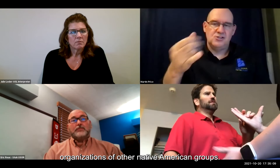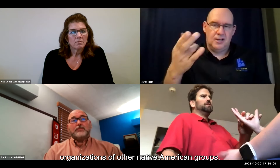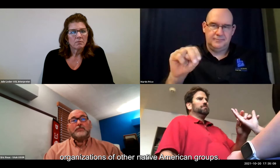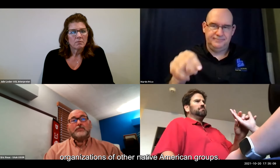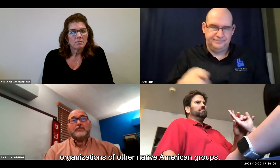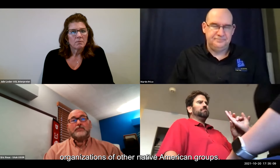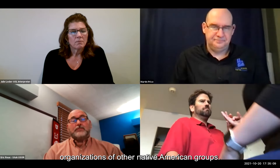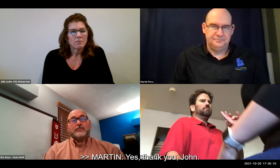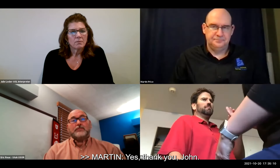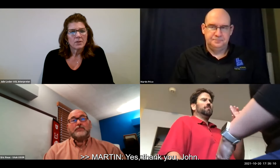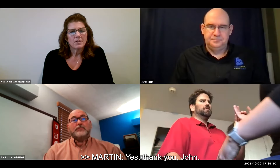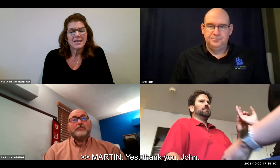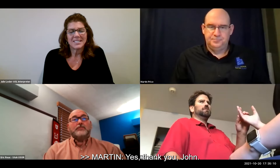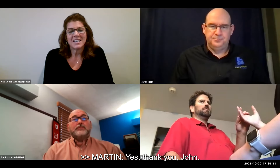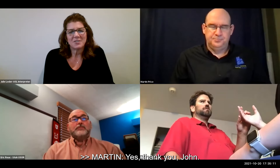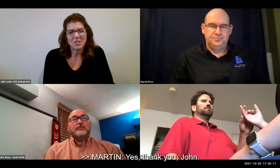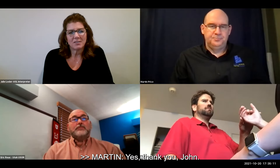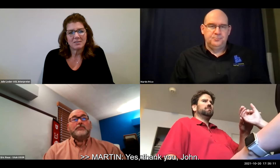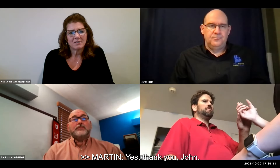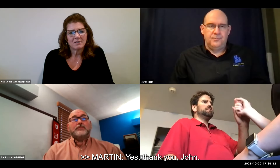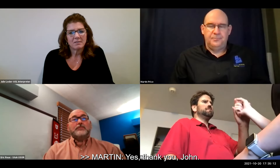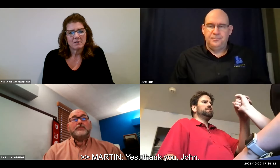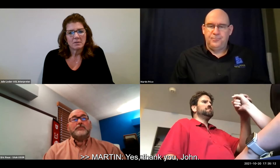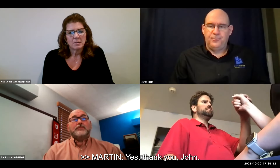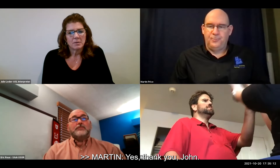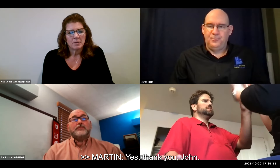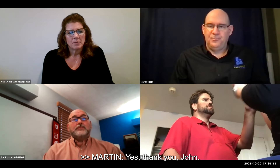American groups. Yes, thank you, John.